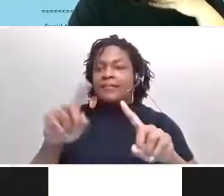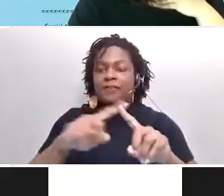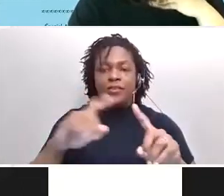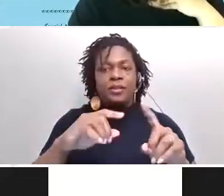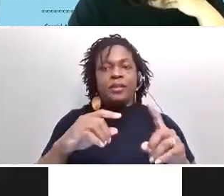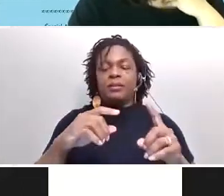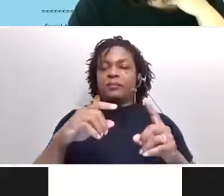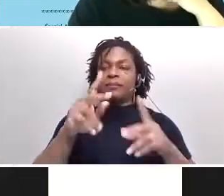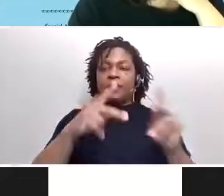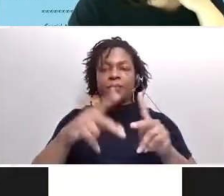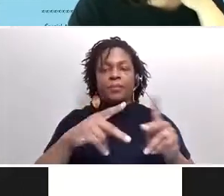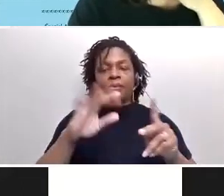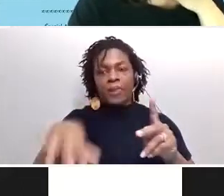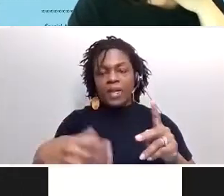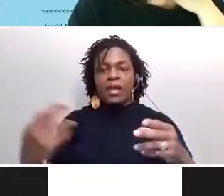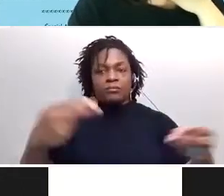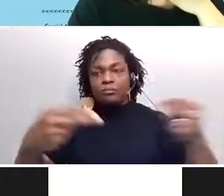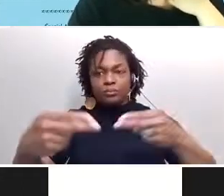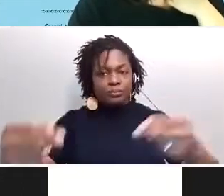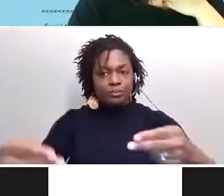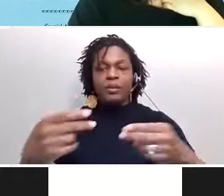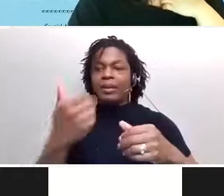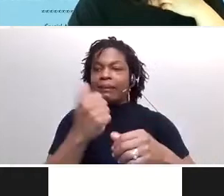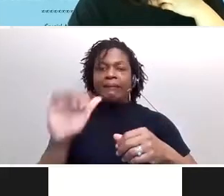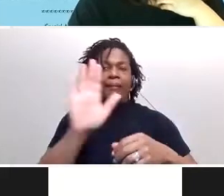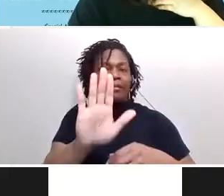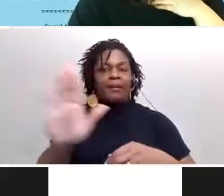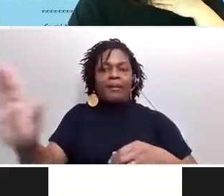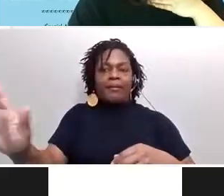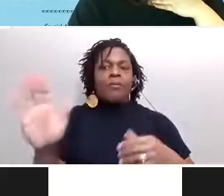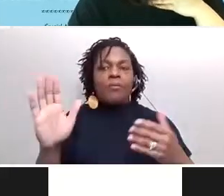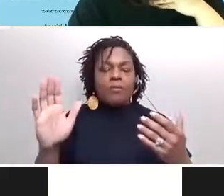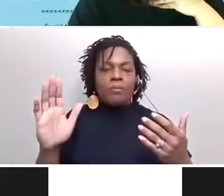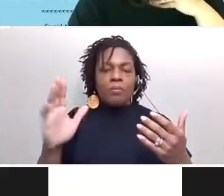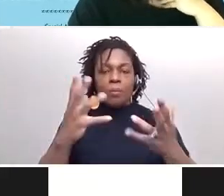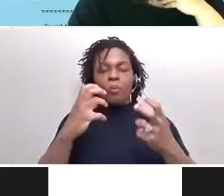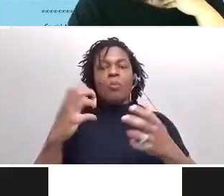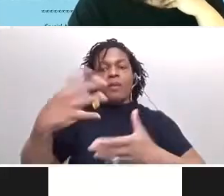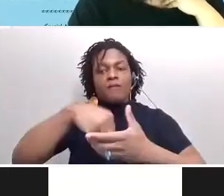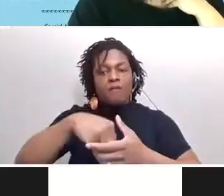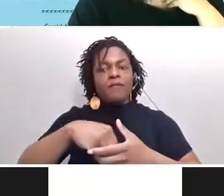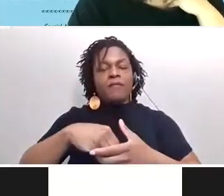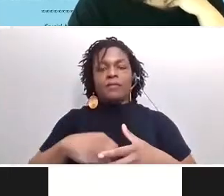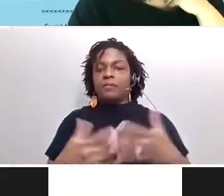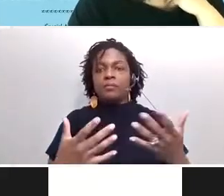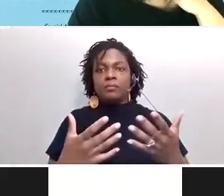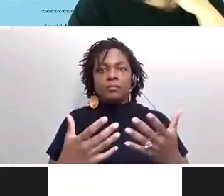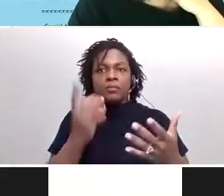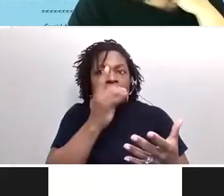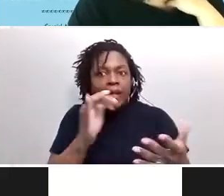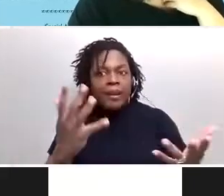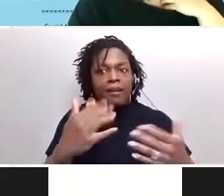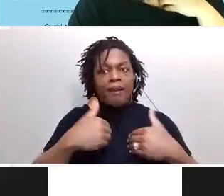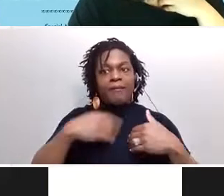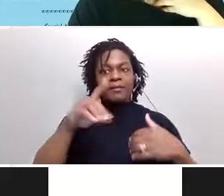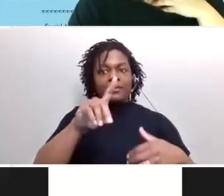to try and get people to talk about like I think which the point you were getting to, like, what is it like to have a